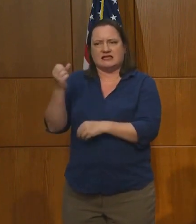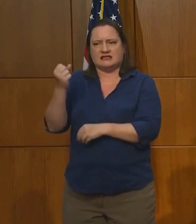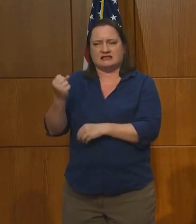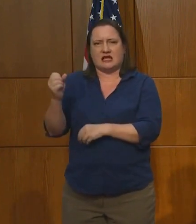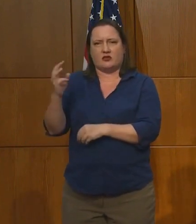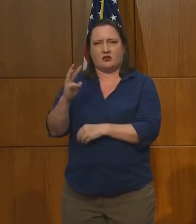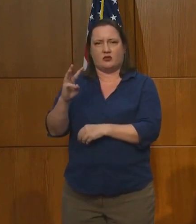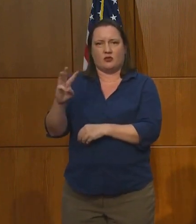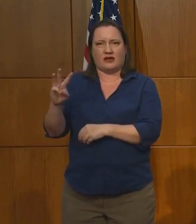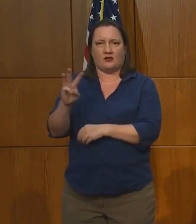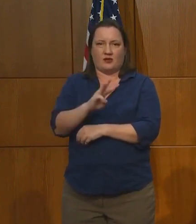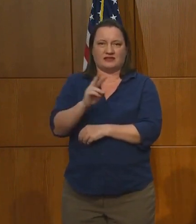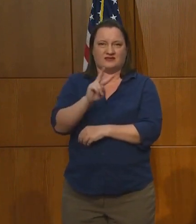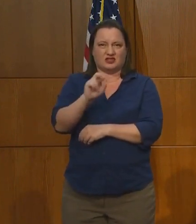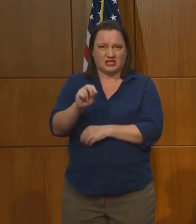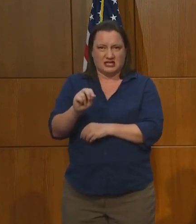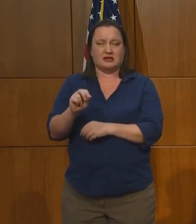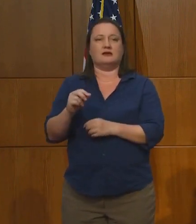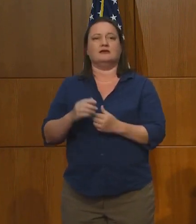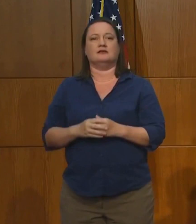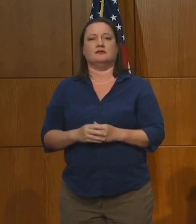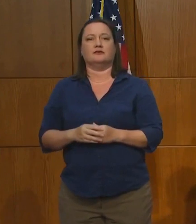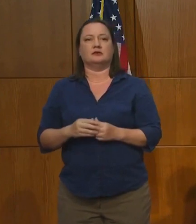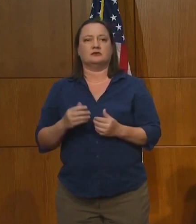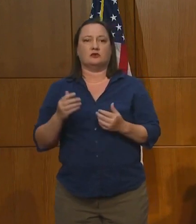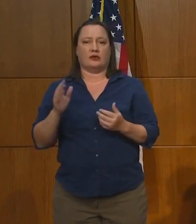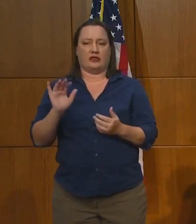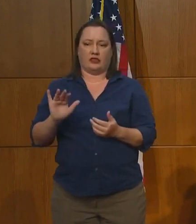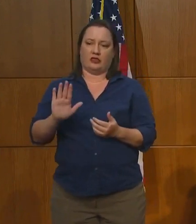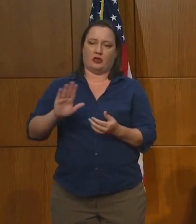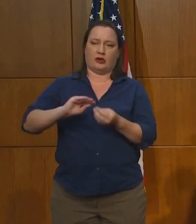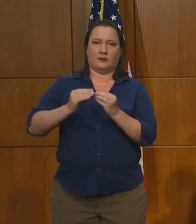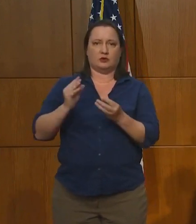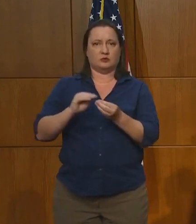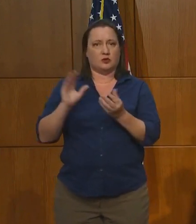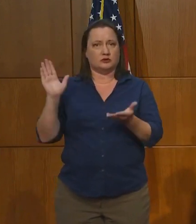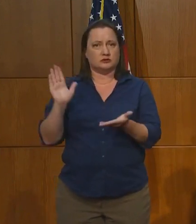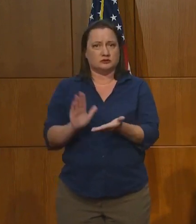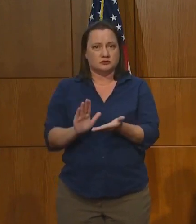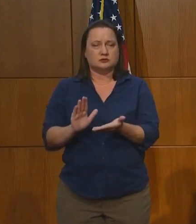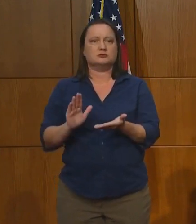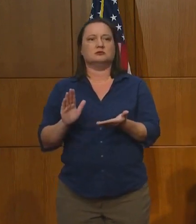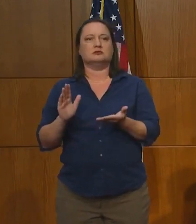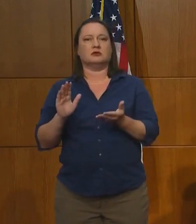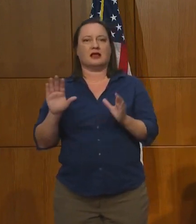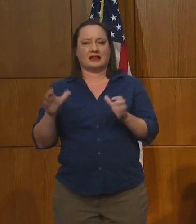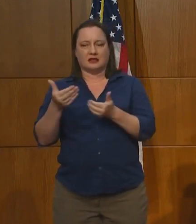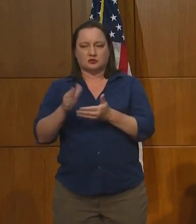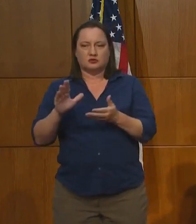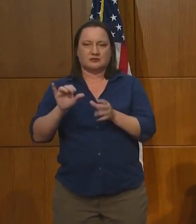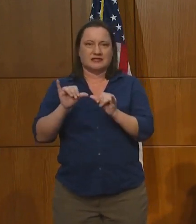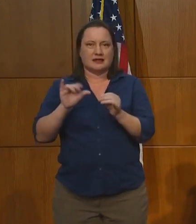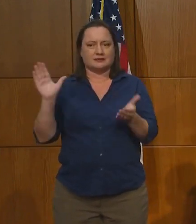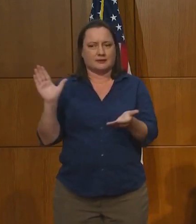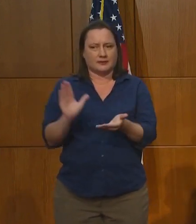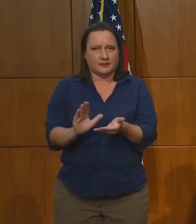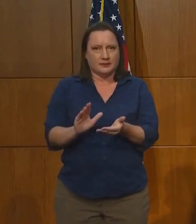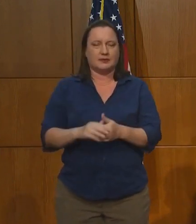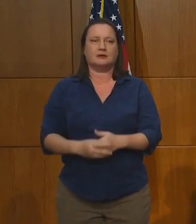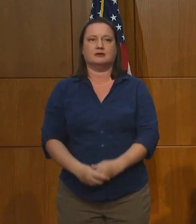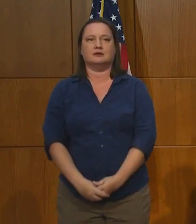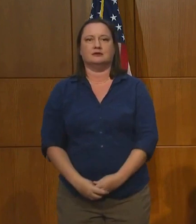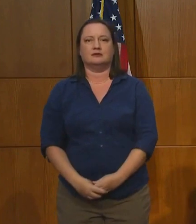in classrooms. So everything's different. But I will tell you, as I've had discussions